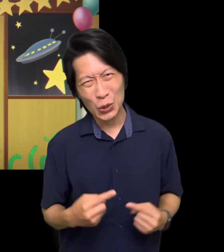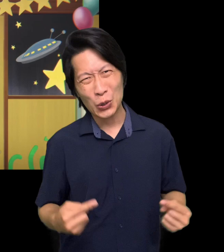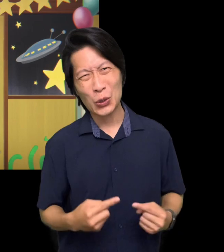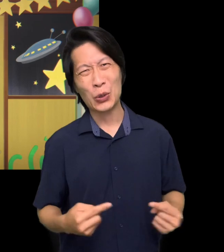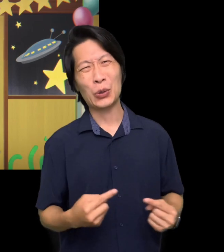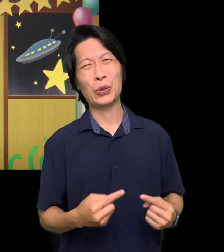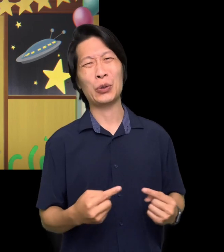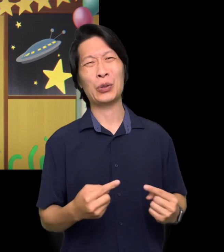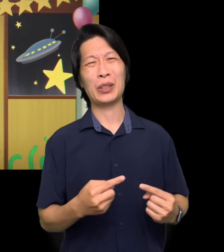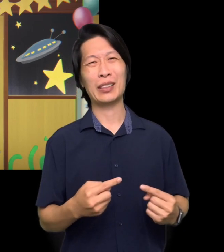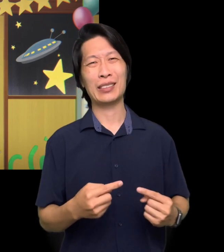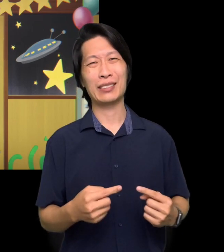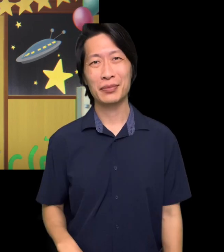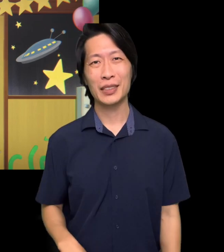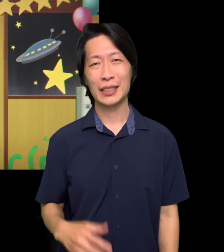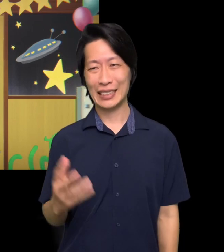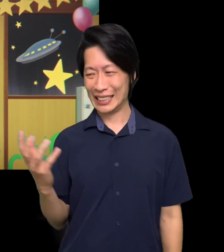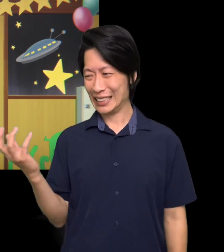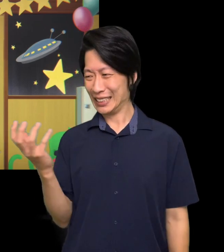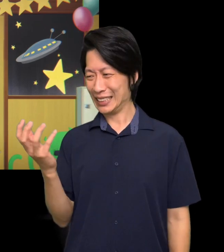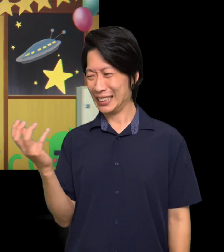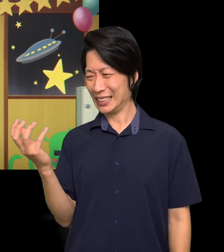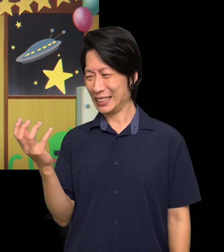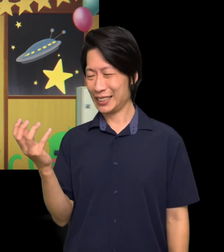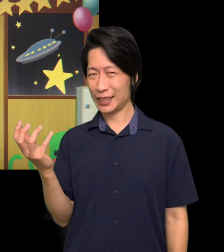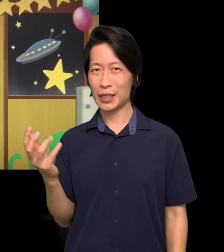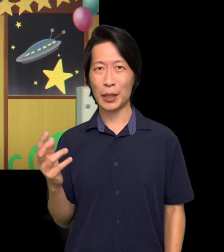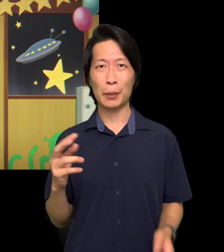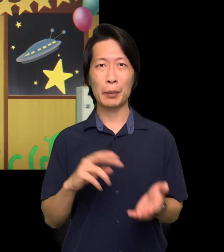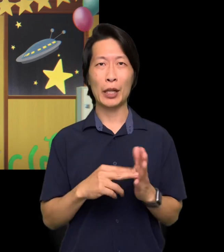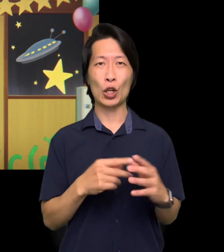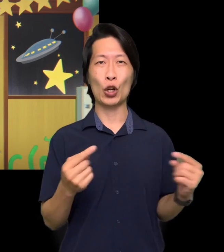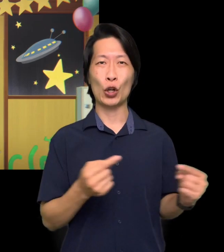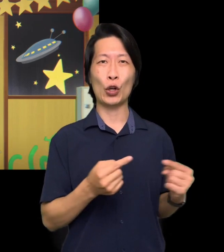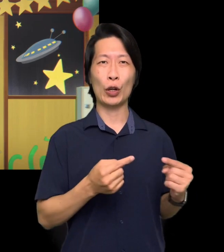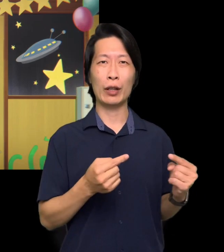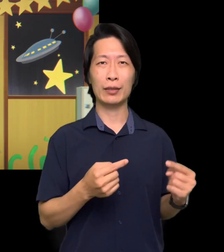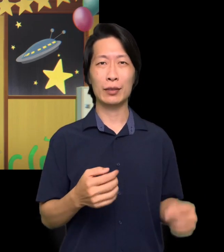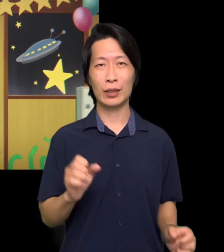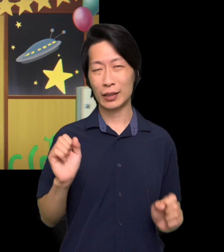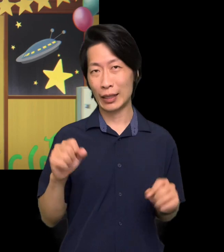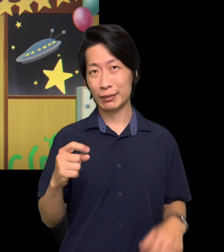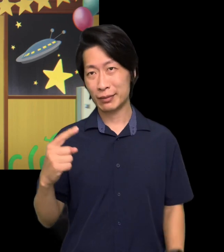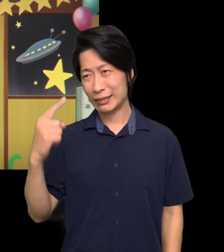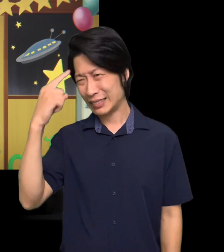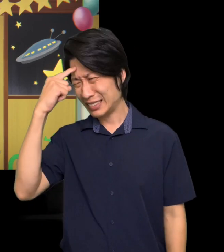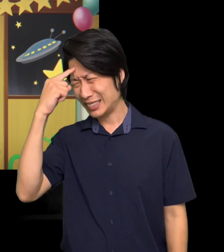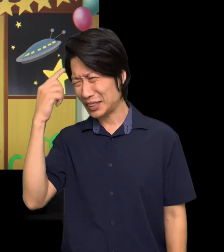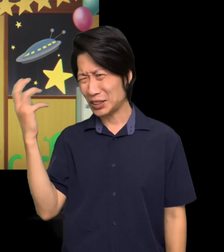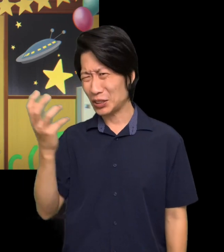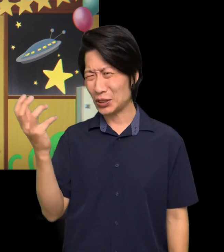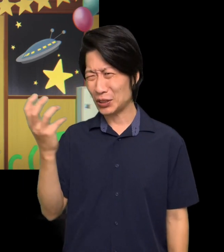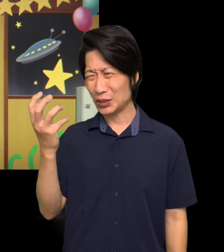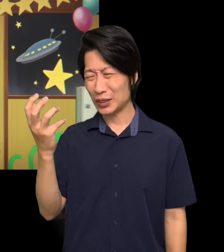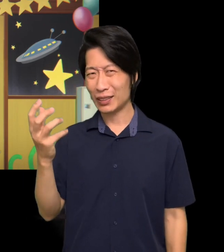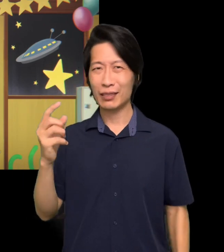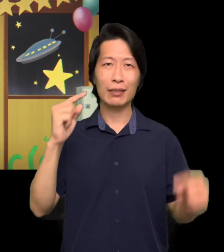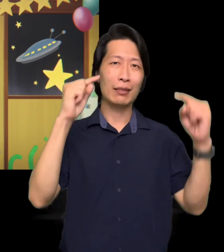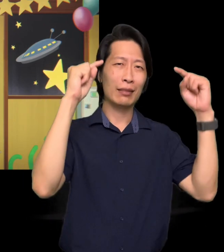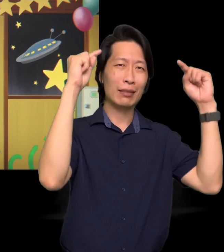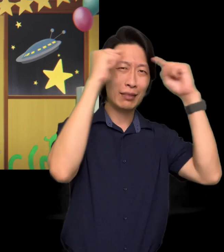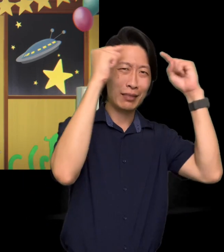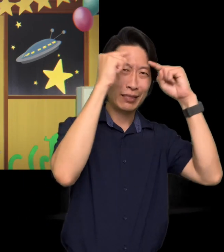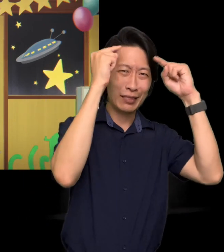My stomach hurts. That's the sign itai, and it means hurts. You could also point your head and say, atama